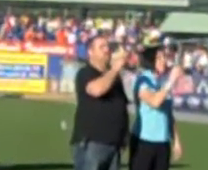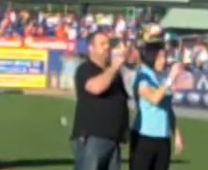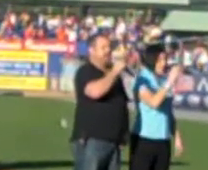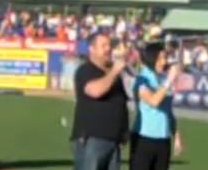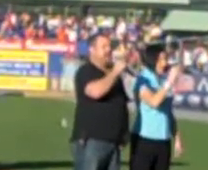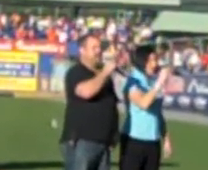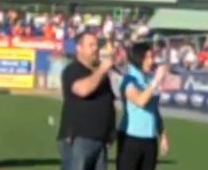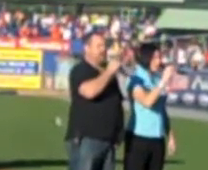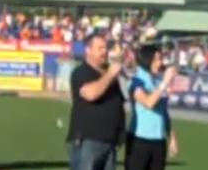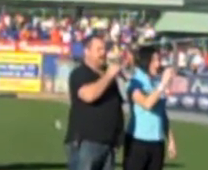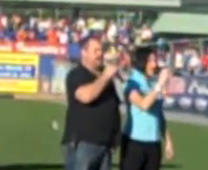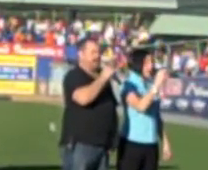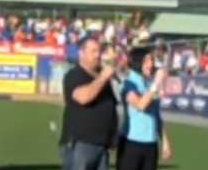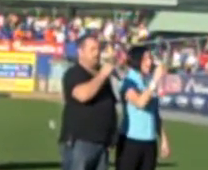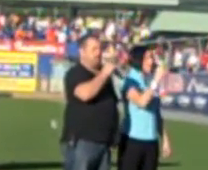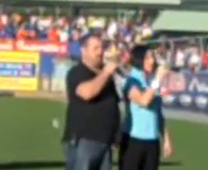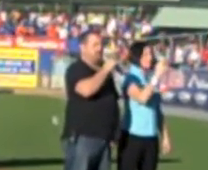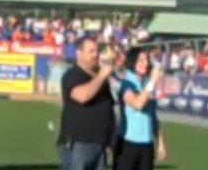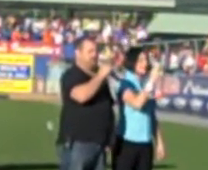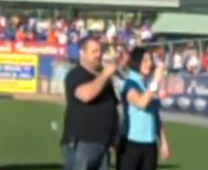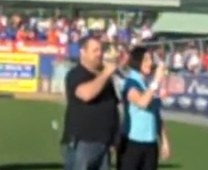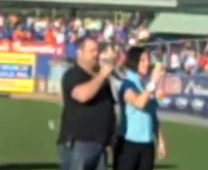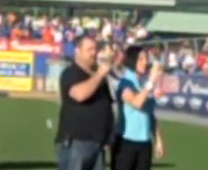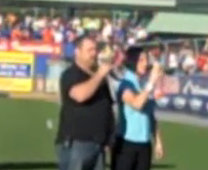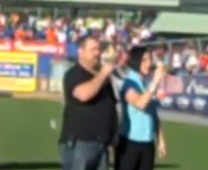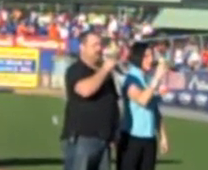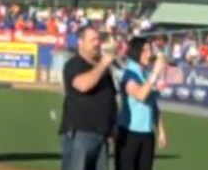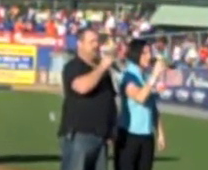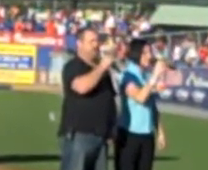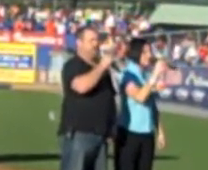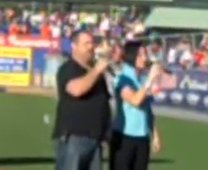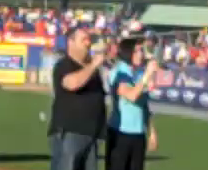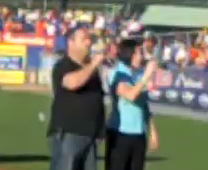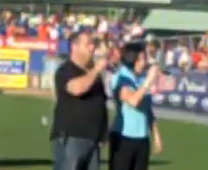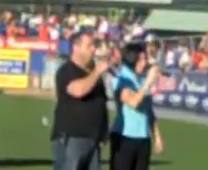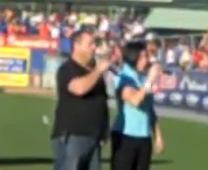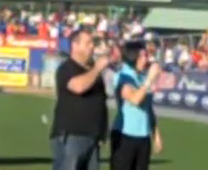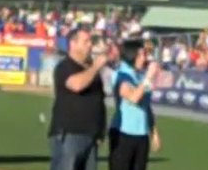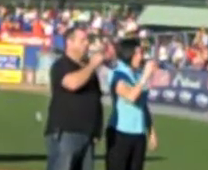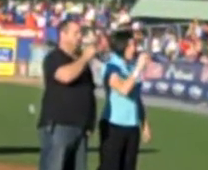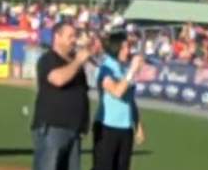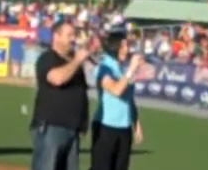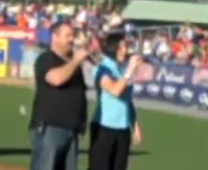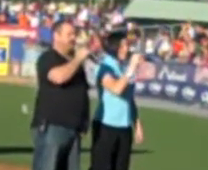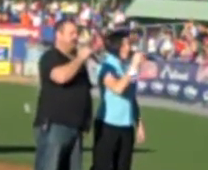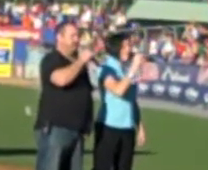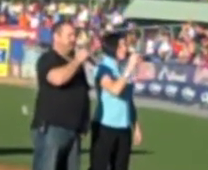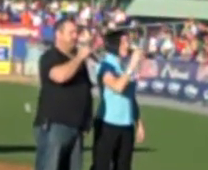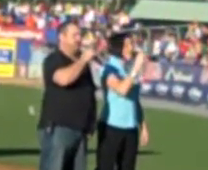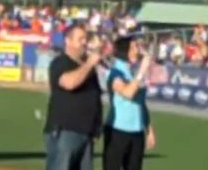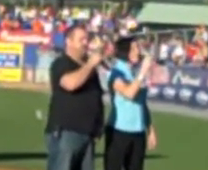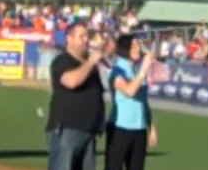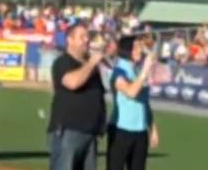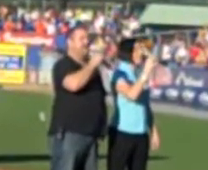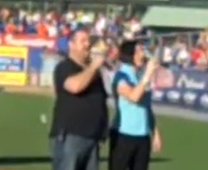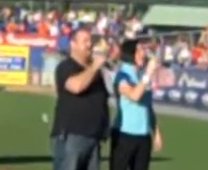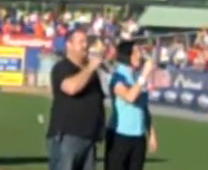that the flag was still there. Oh, say does that